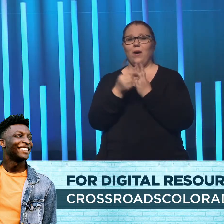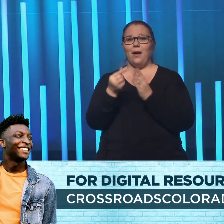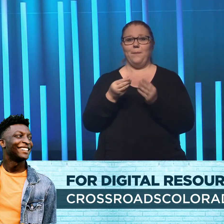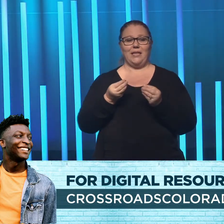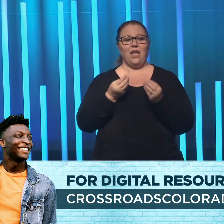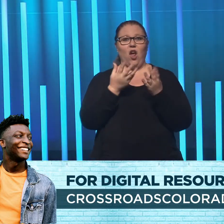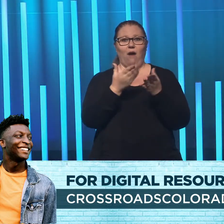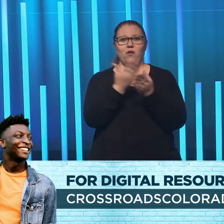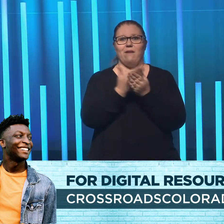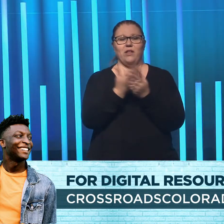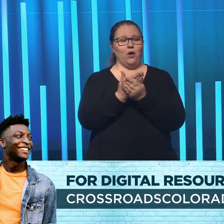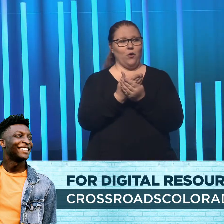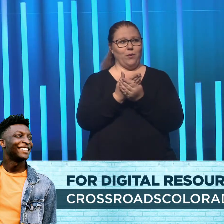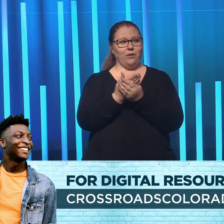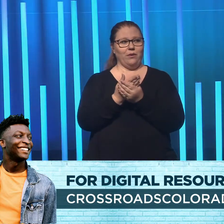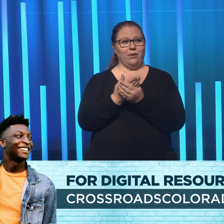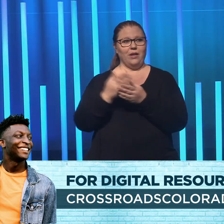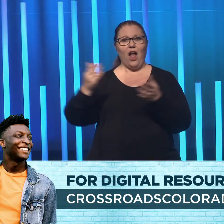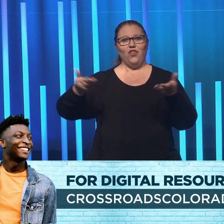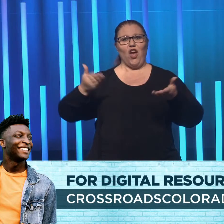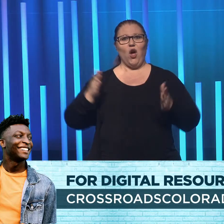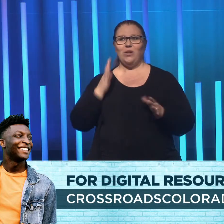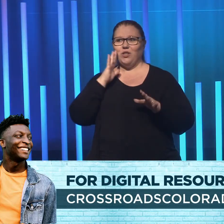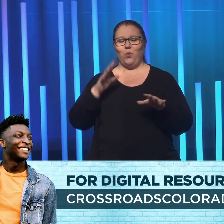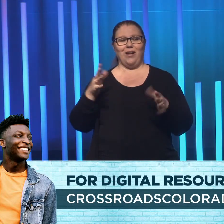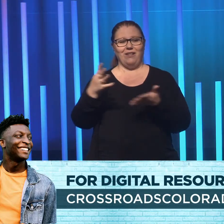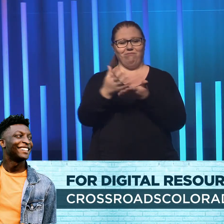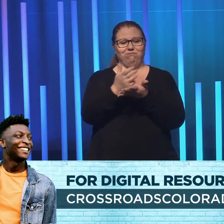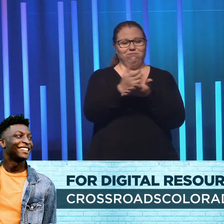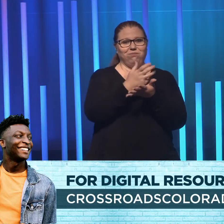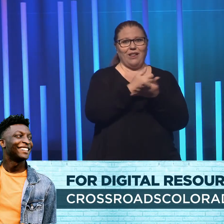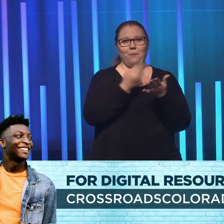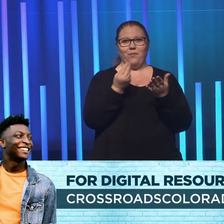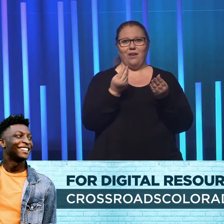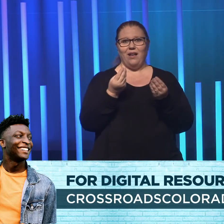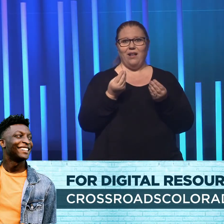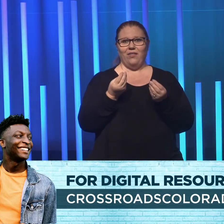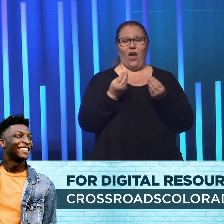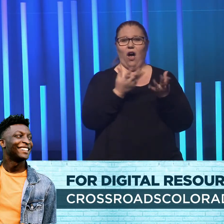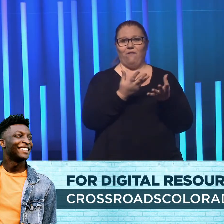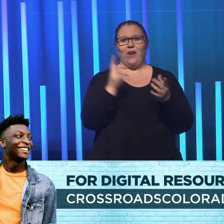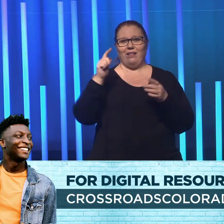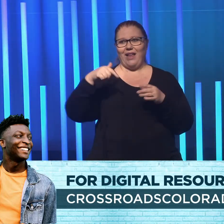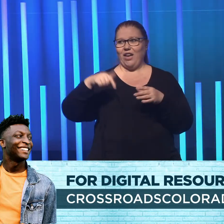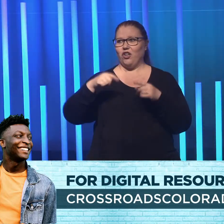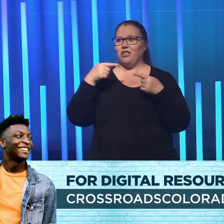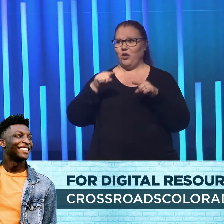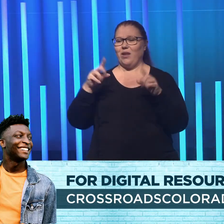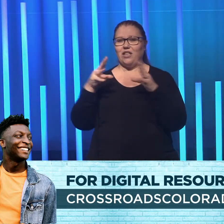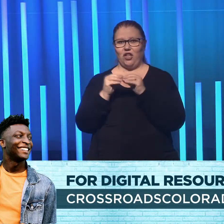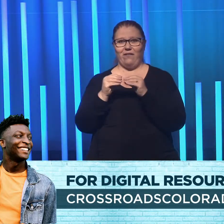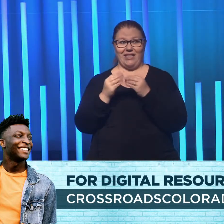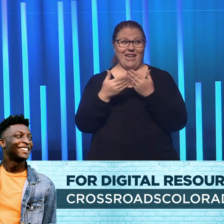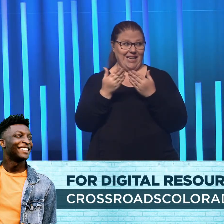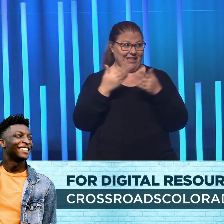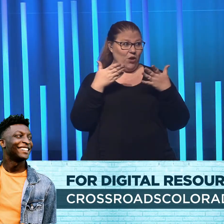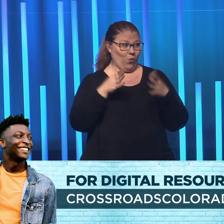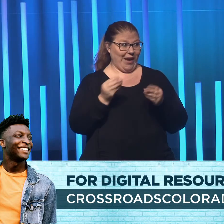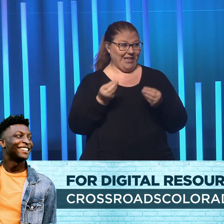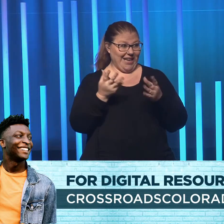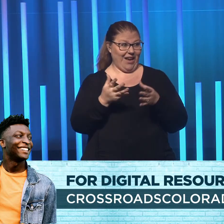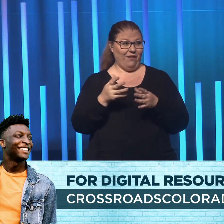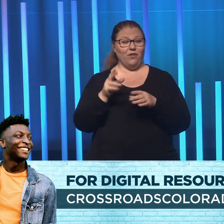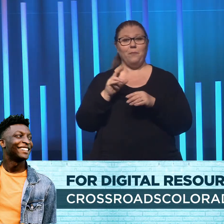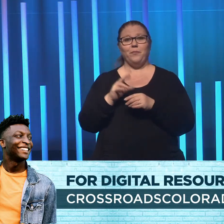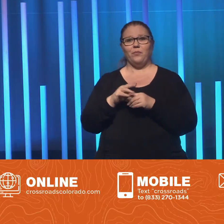offering envelope. Our host will be around to receive the offering later in the service. There's lots of easy ways to give. You can drop your Connect card and your